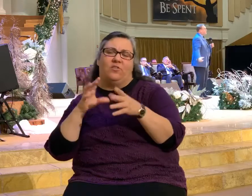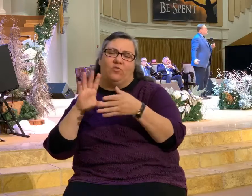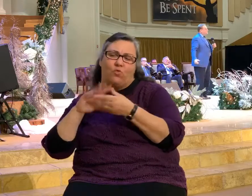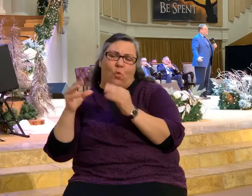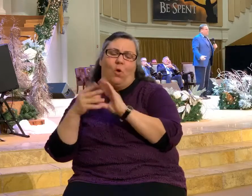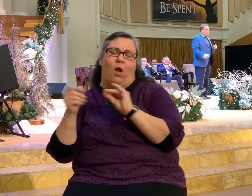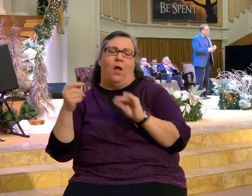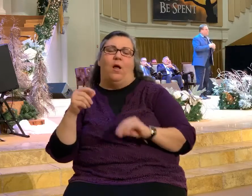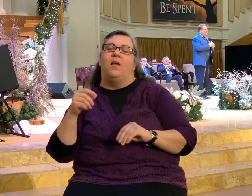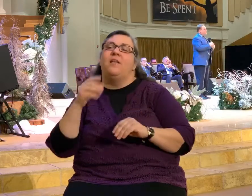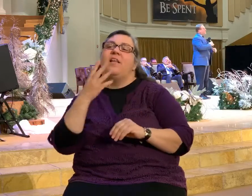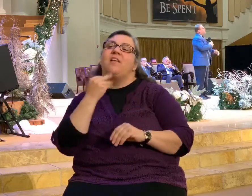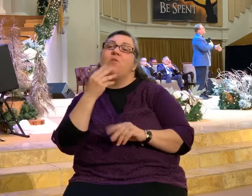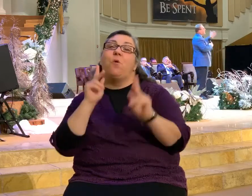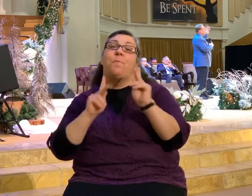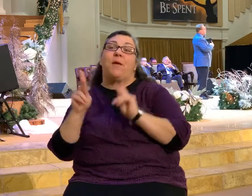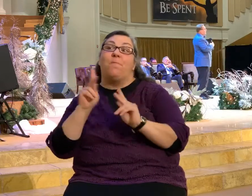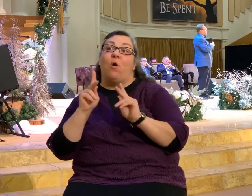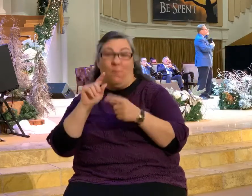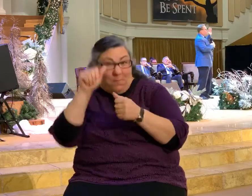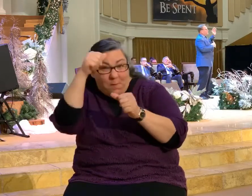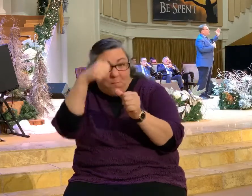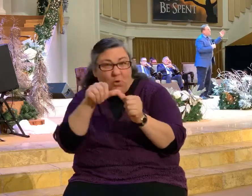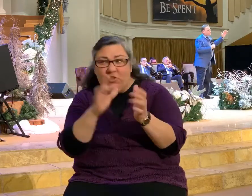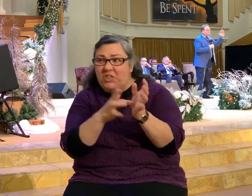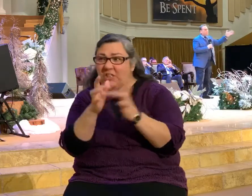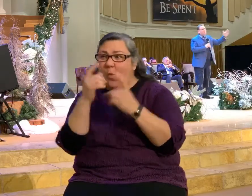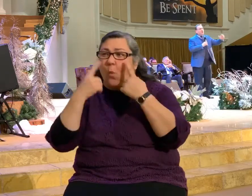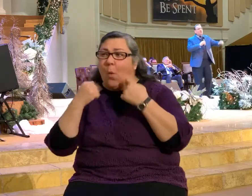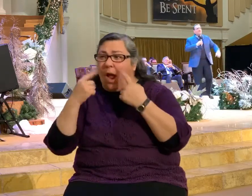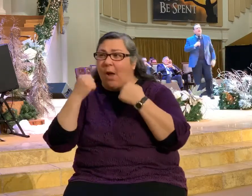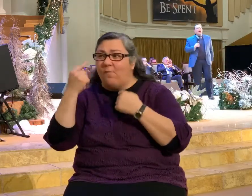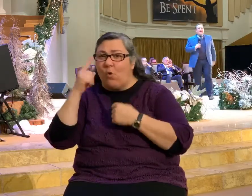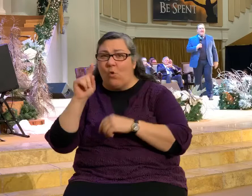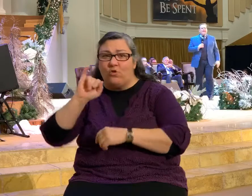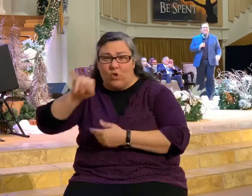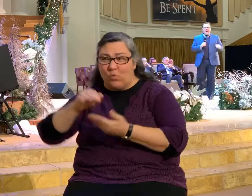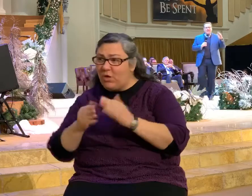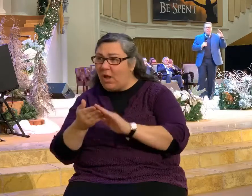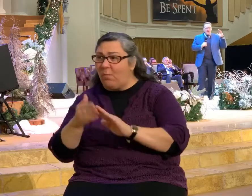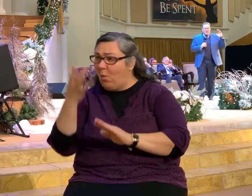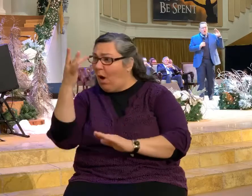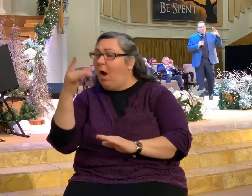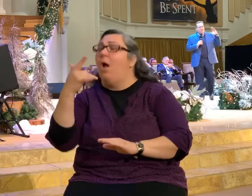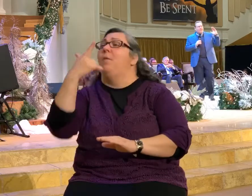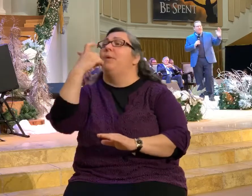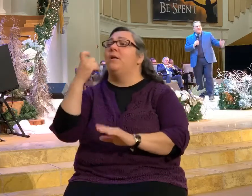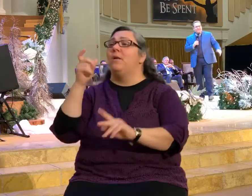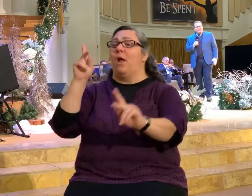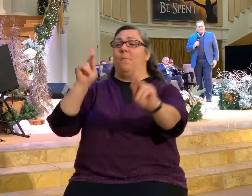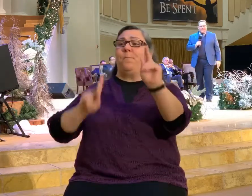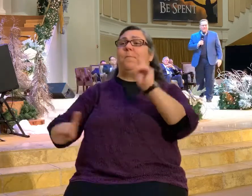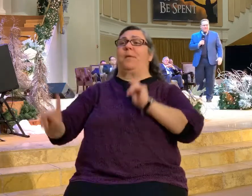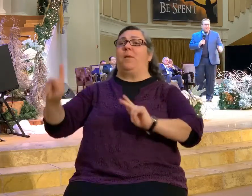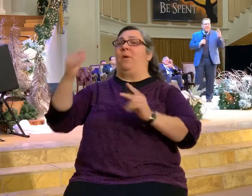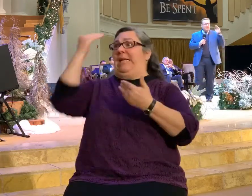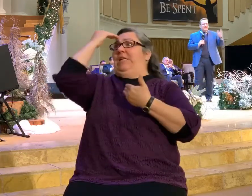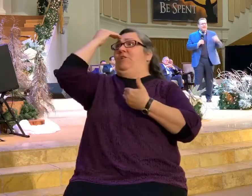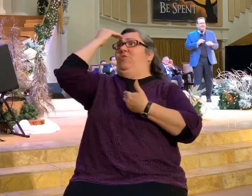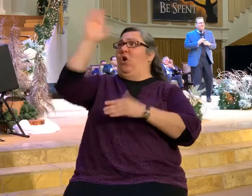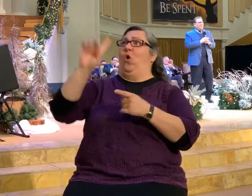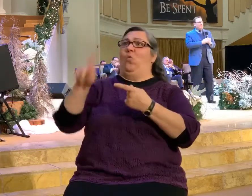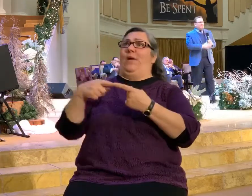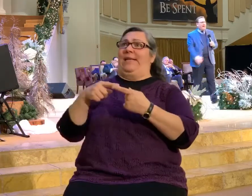from Jerusalem. Remember when Jesus wept over Jerusalem, he was weeping over. They had not known the day of his visitation. They